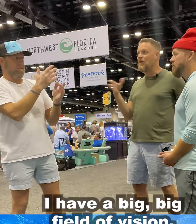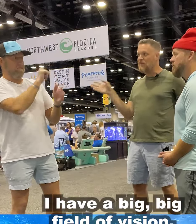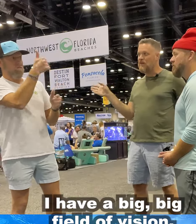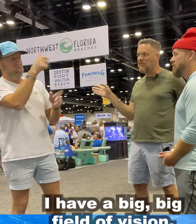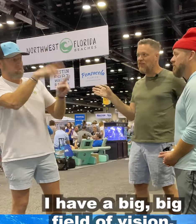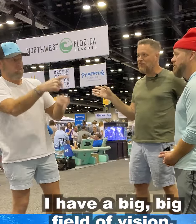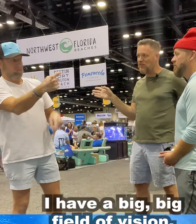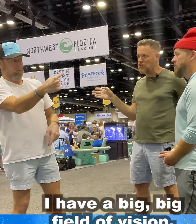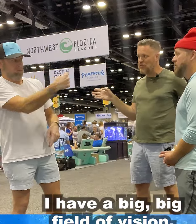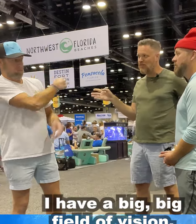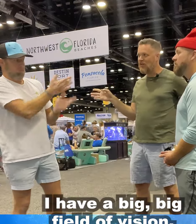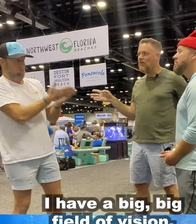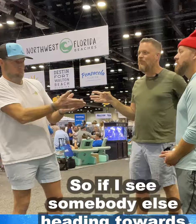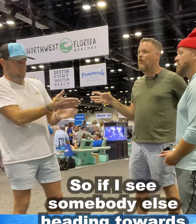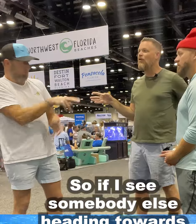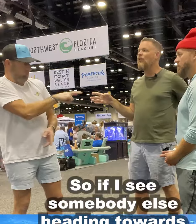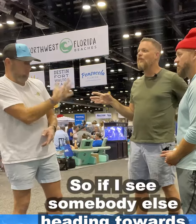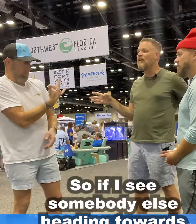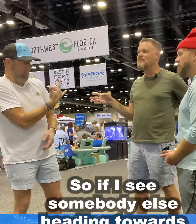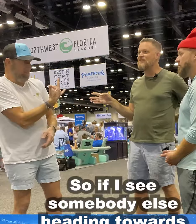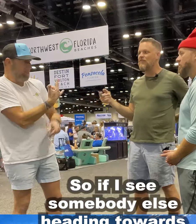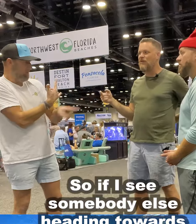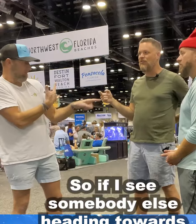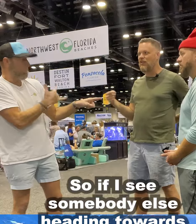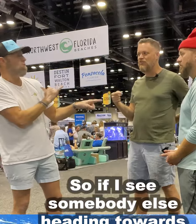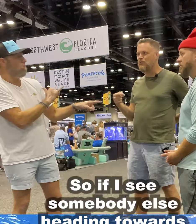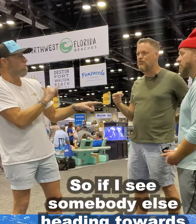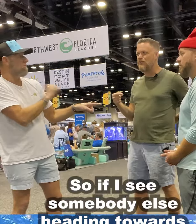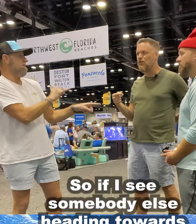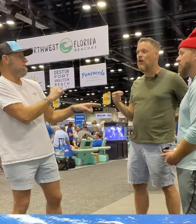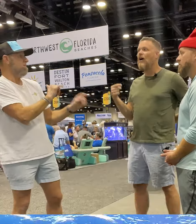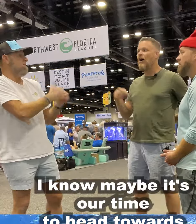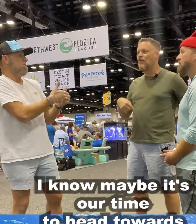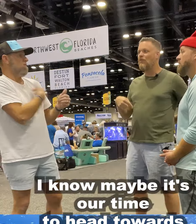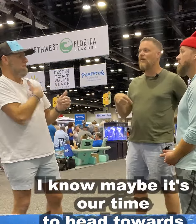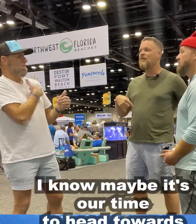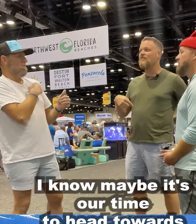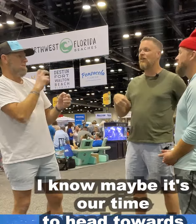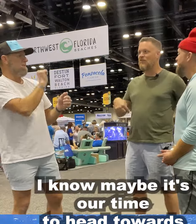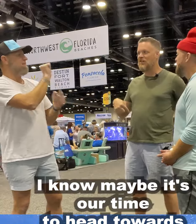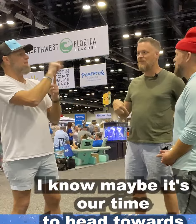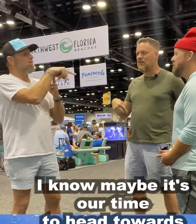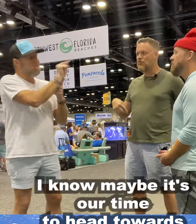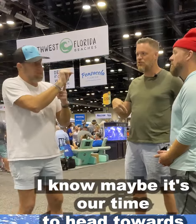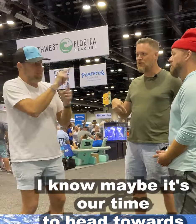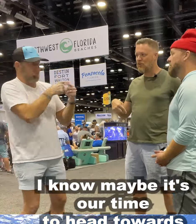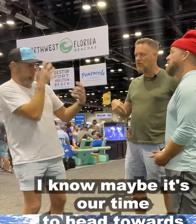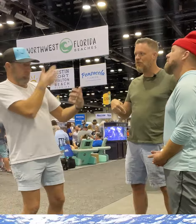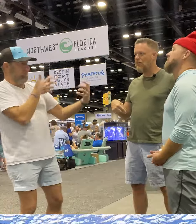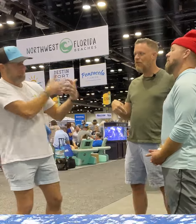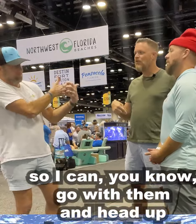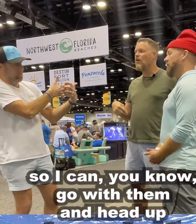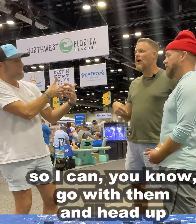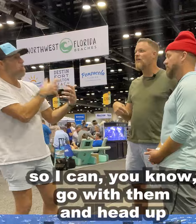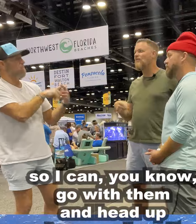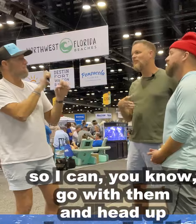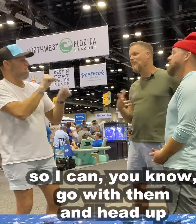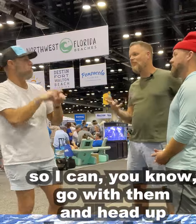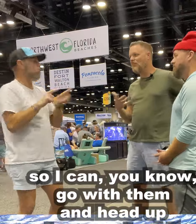big, big field of vision. So if I see somebody else heading towards the boat, I know maybe it's our time to head towards the boat so I can, you know,